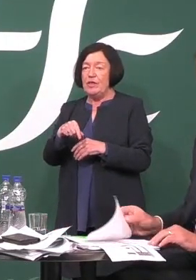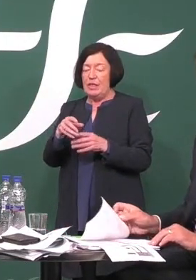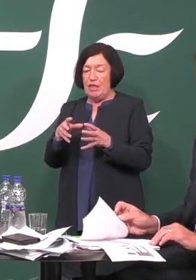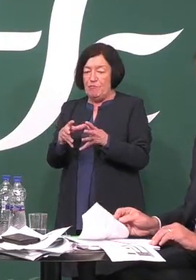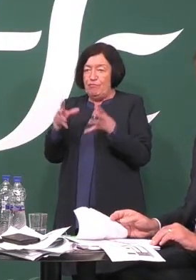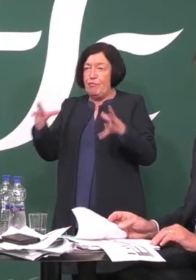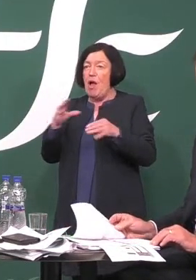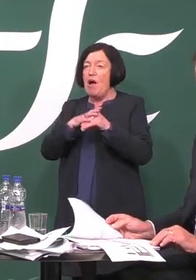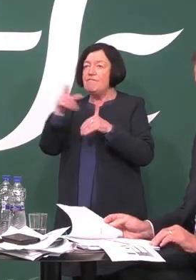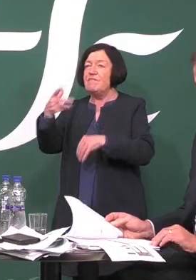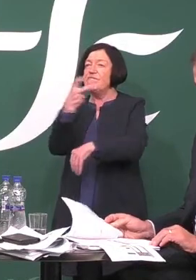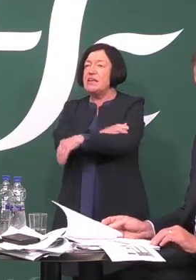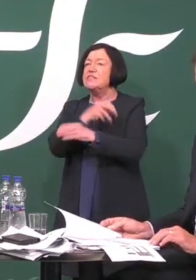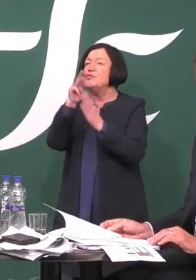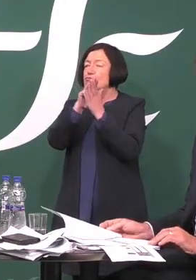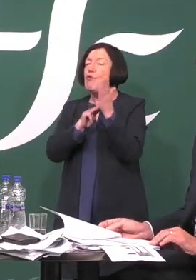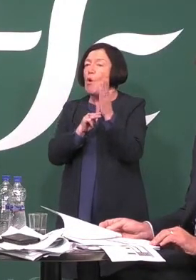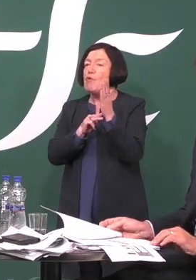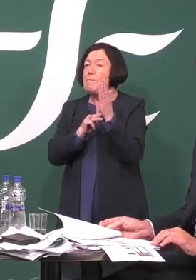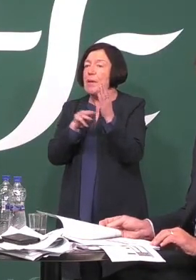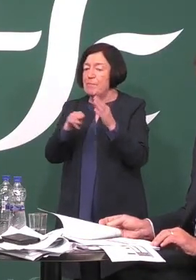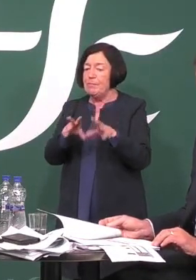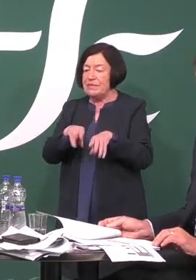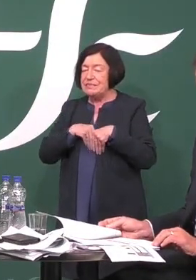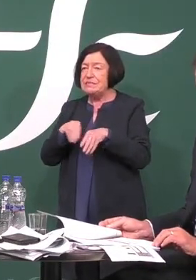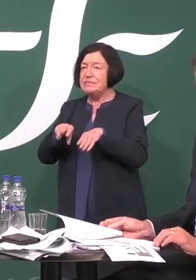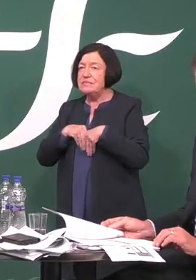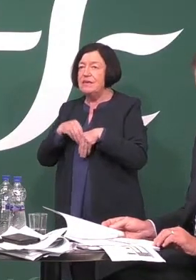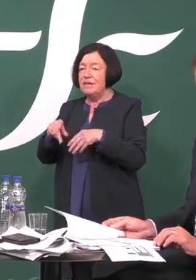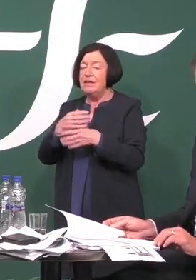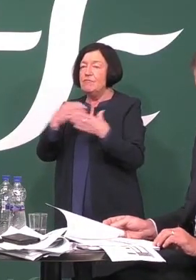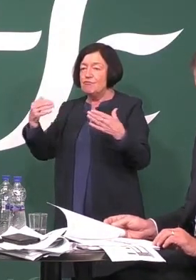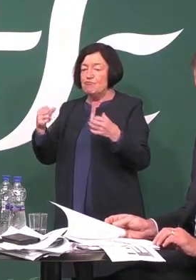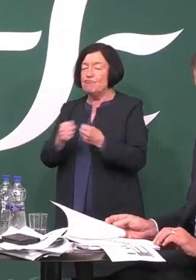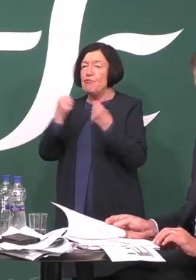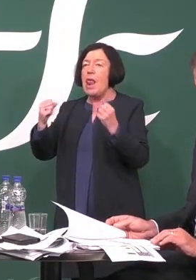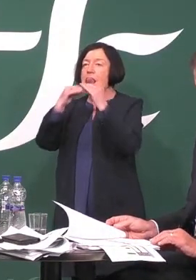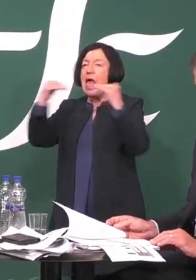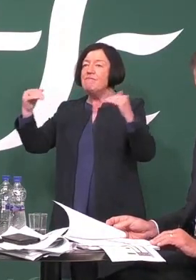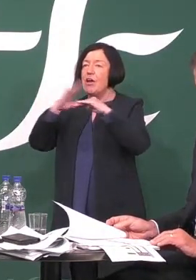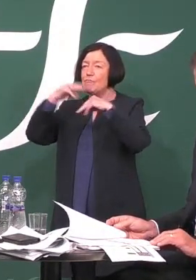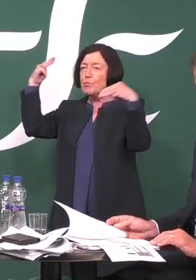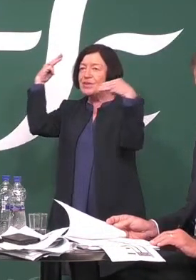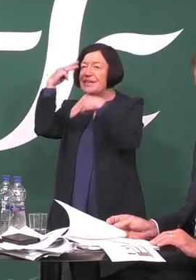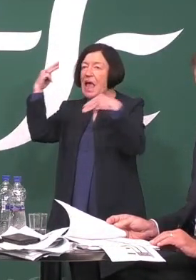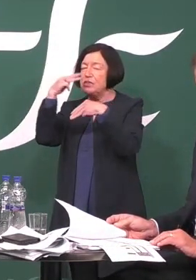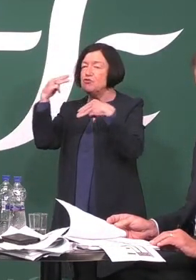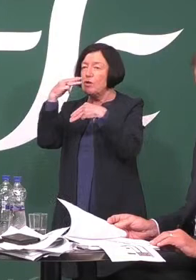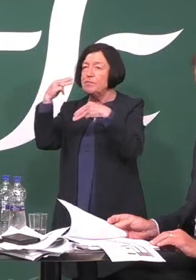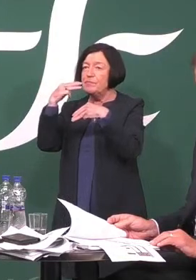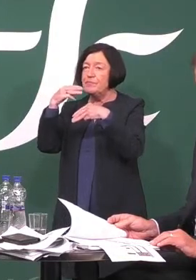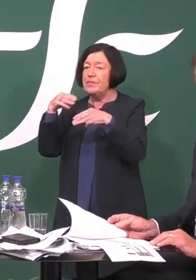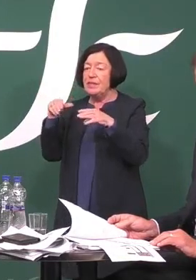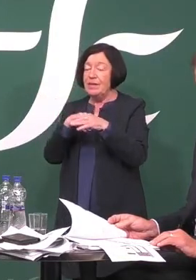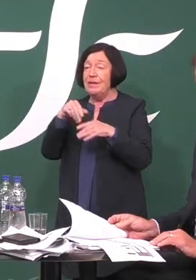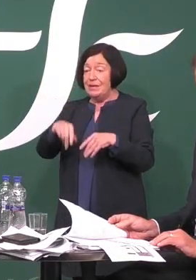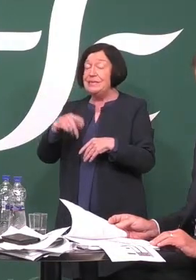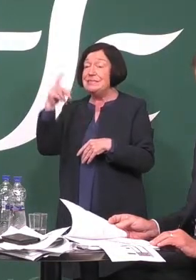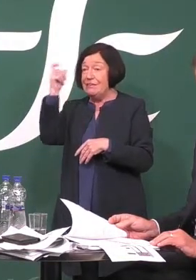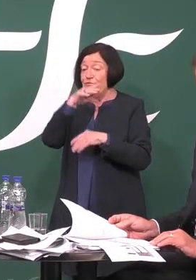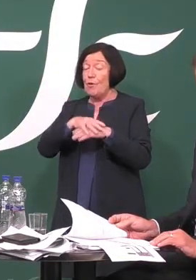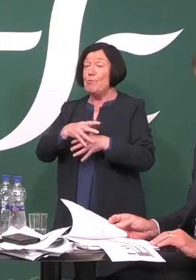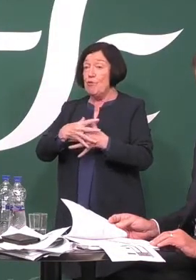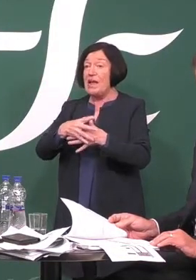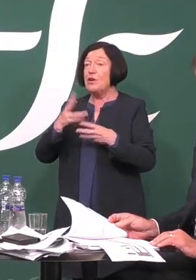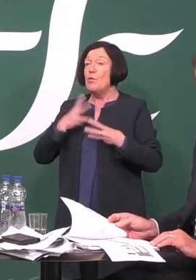of the vaccination programme and the uptake, that there's a solid level of protection, including particularly the pregnant women in this